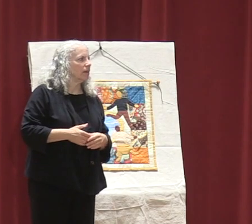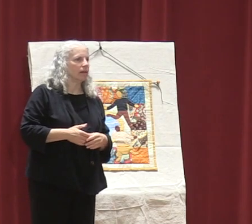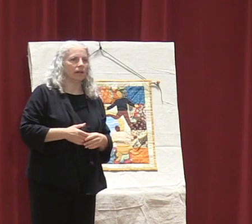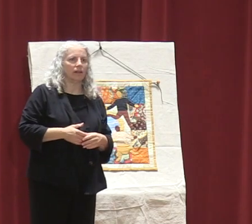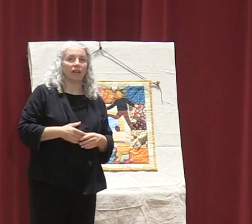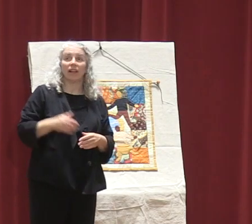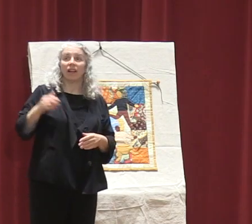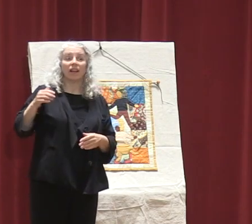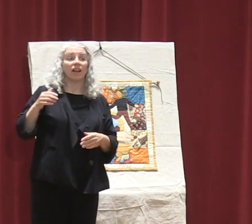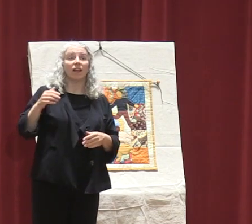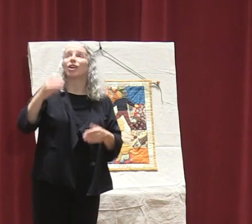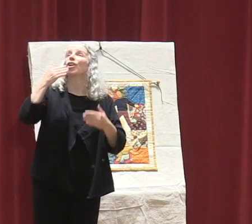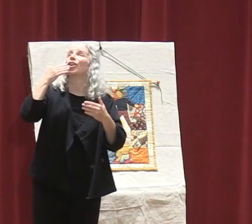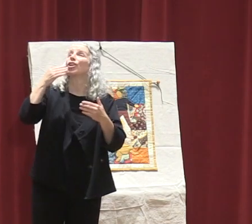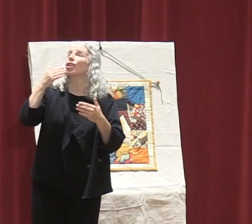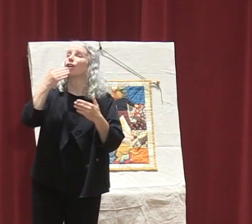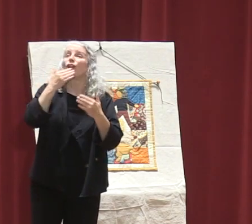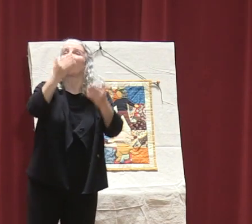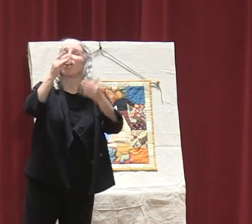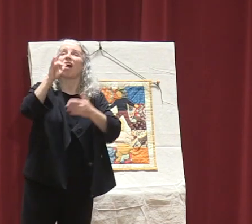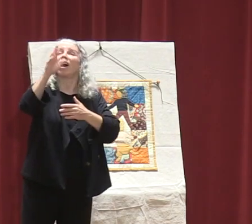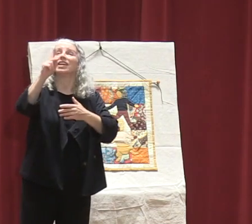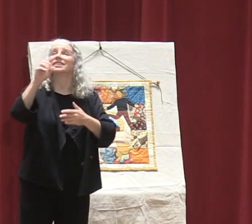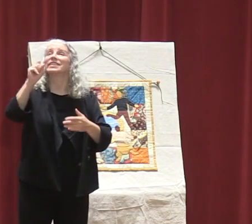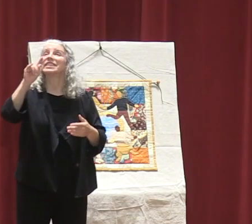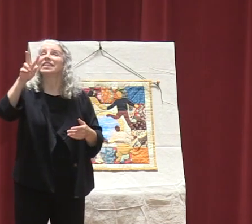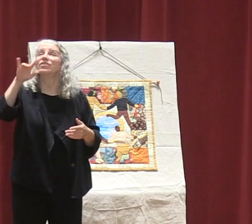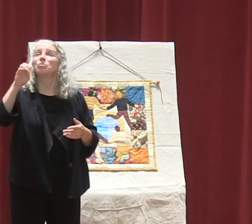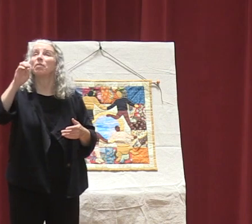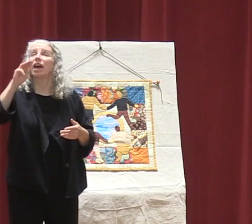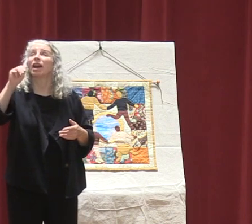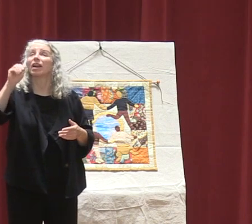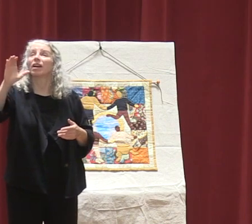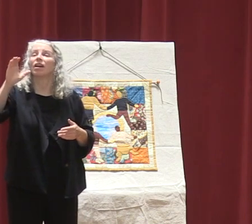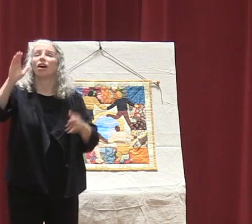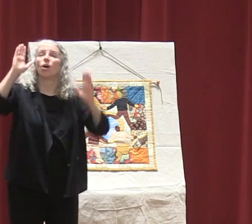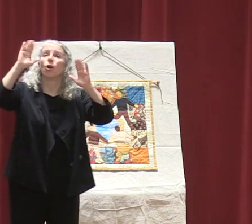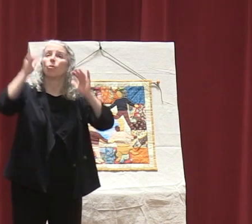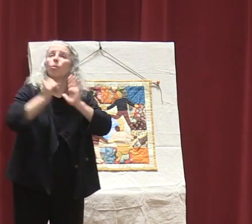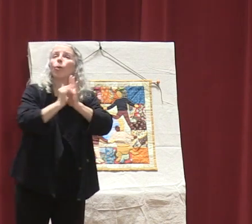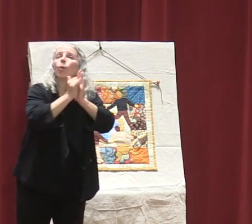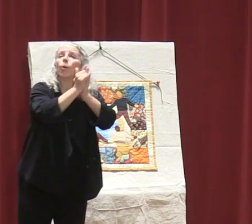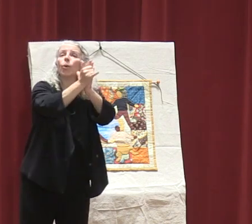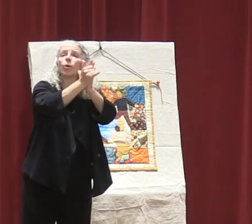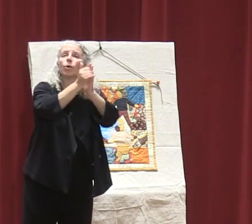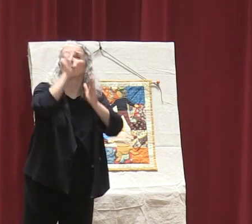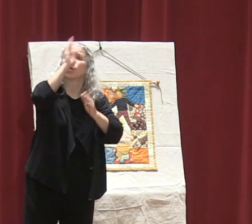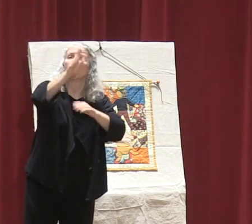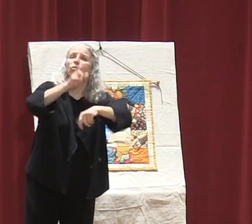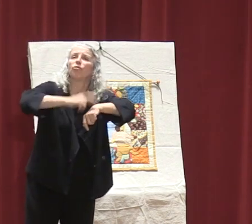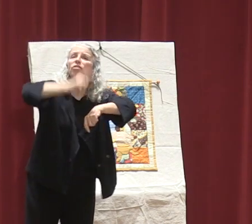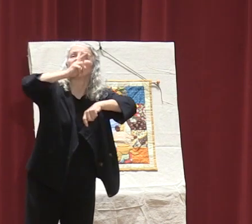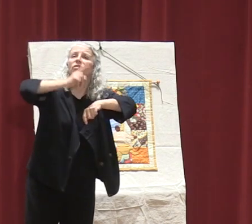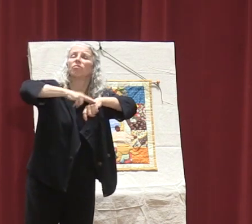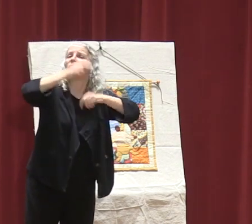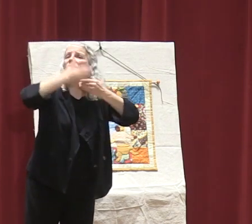Good luck to you, Stevie Mac. And may the rhythms of the baron stay with you